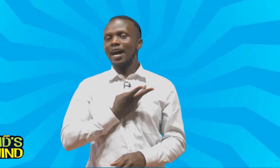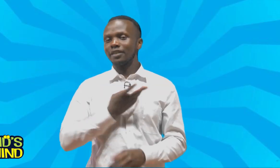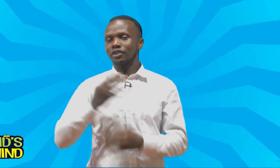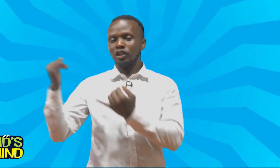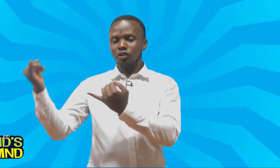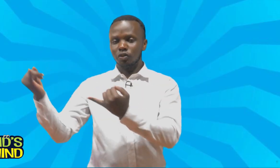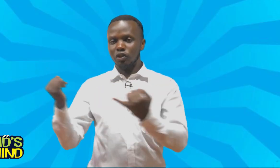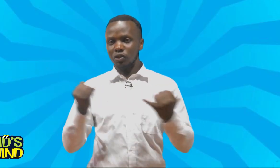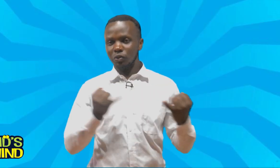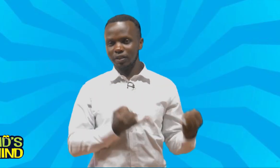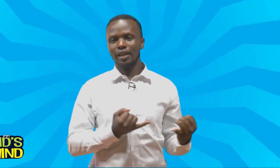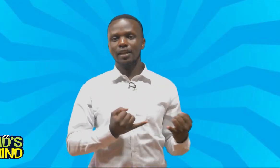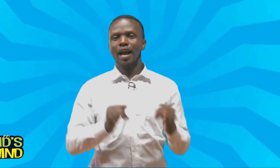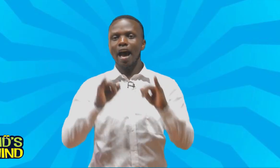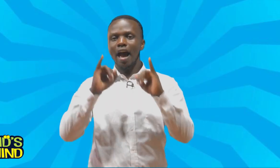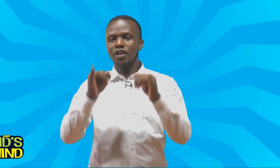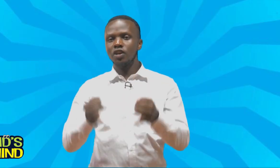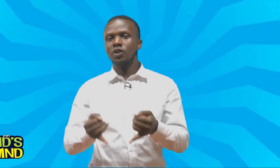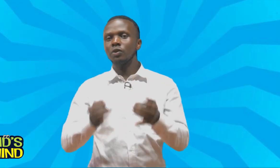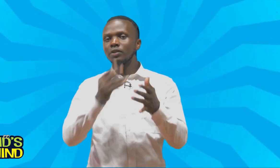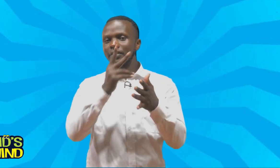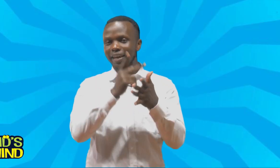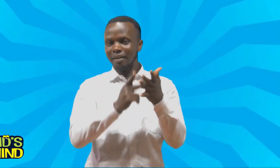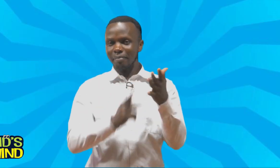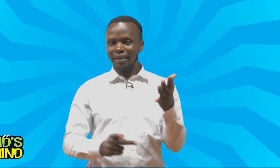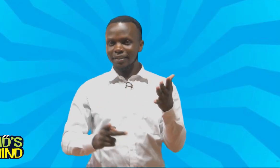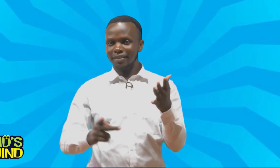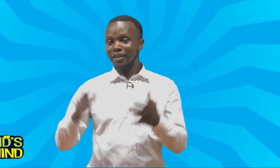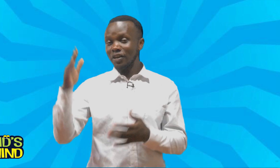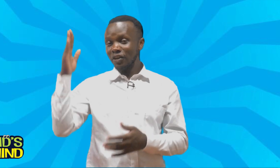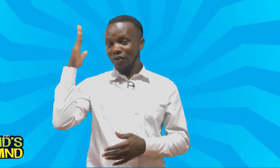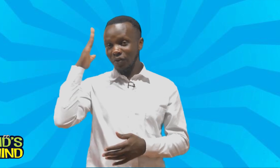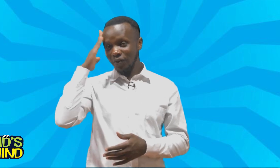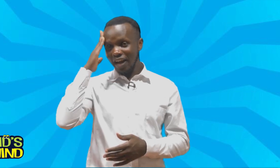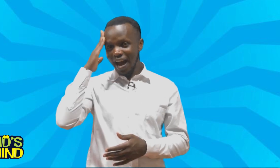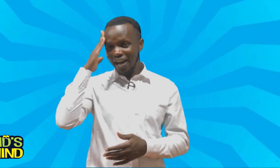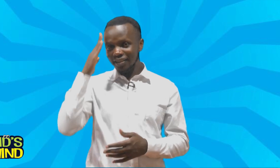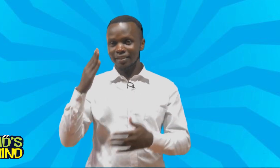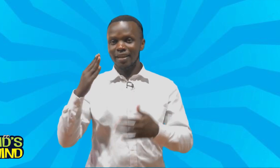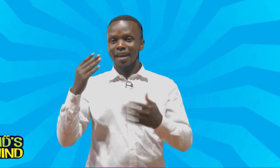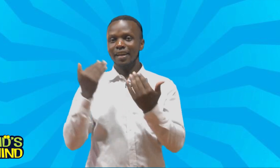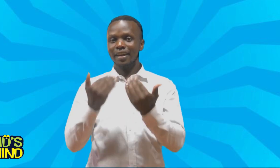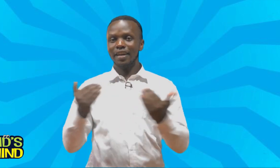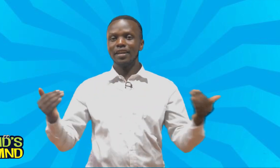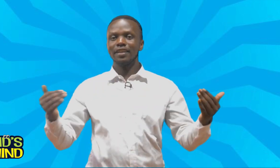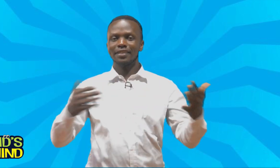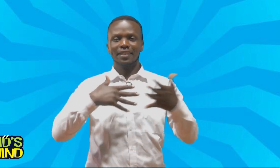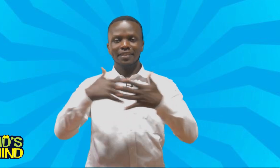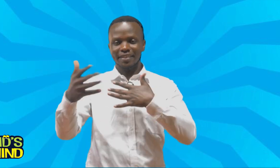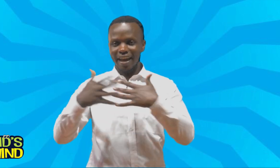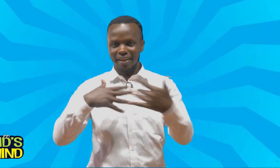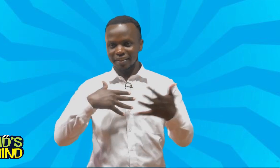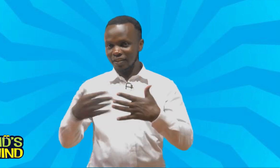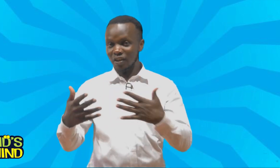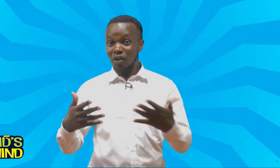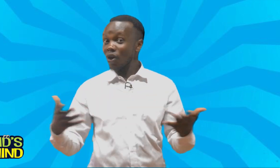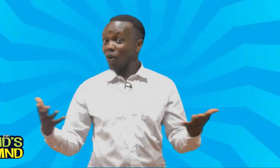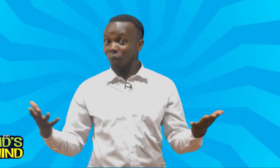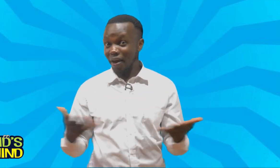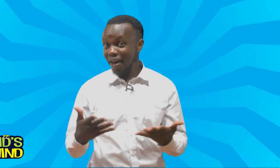are introducing a new segment known as Kids Science,